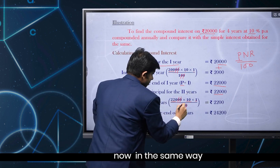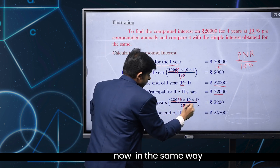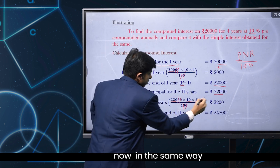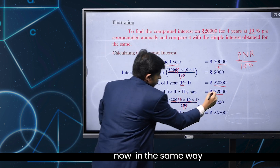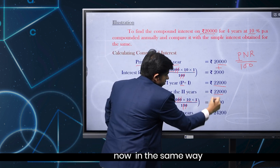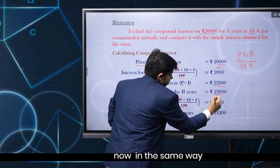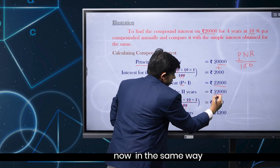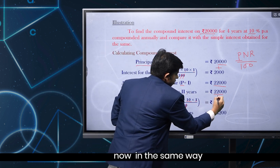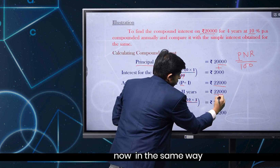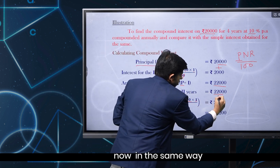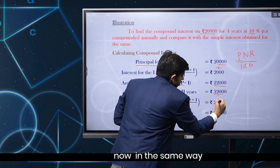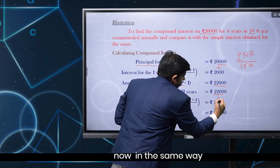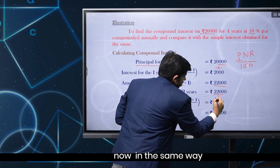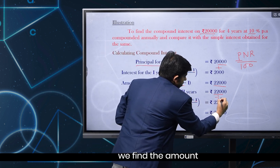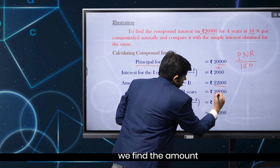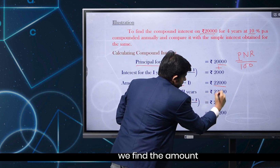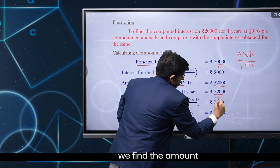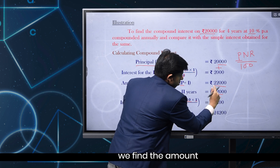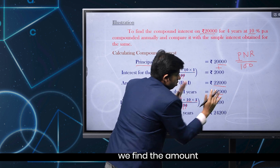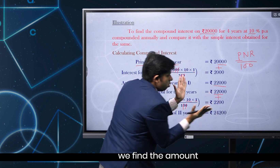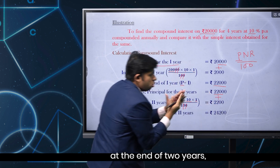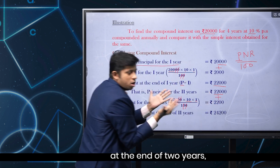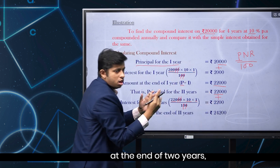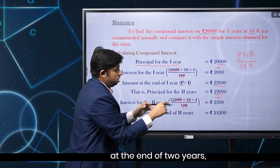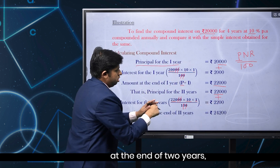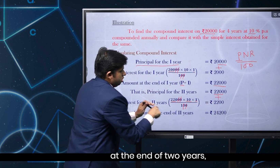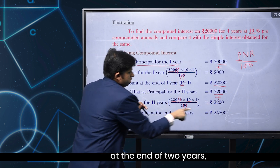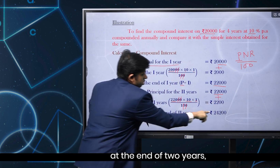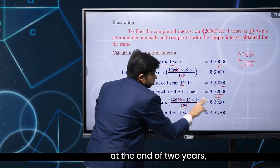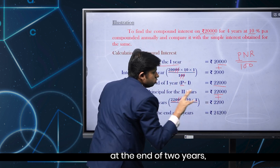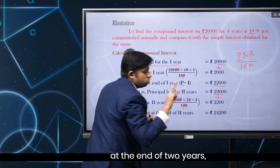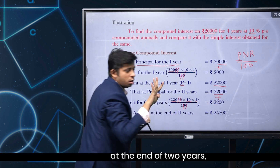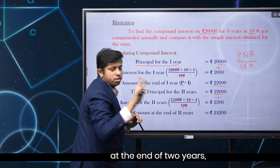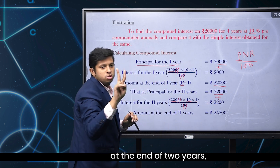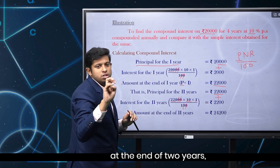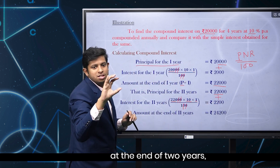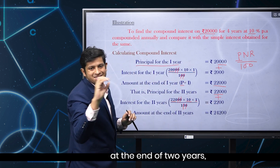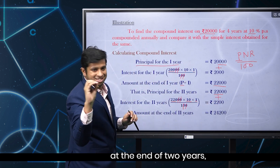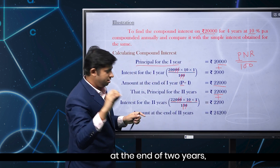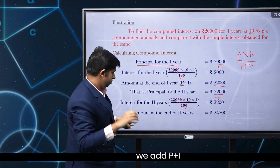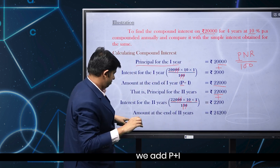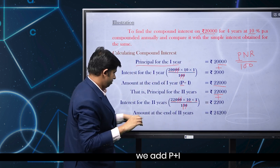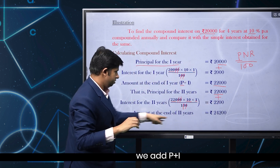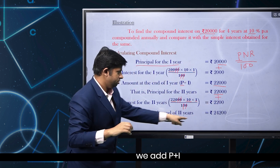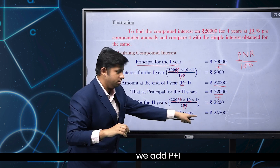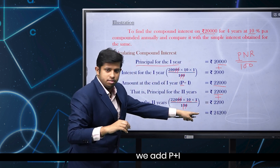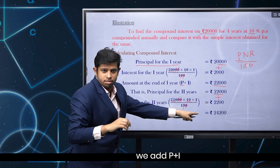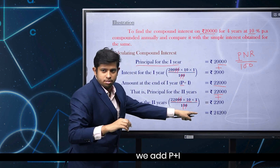Now, in the same way, we find the amount at the end of 2 years. We add P plus